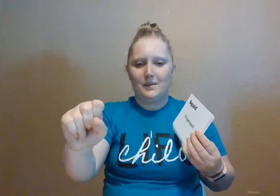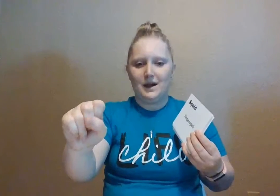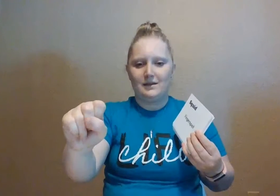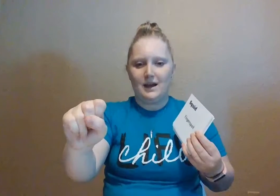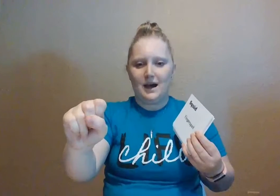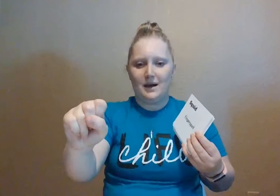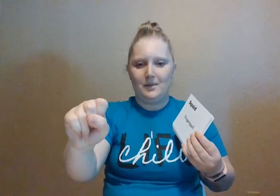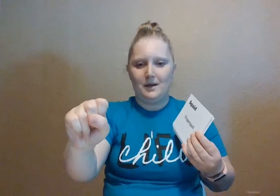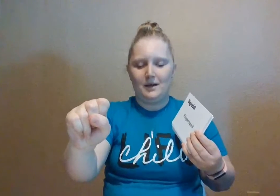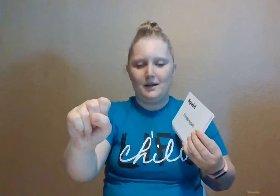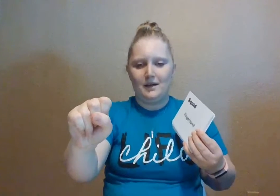on top.